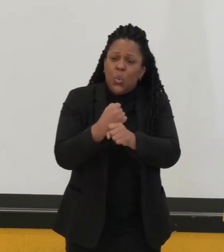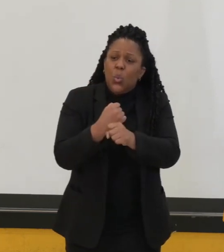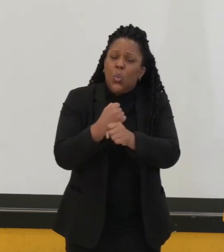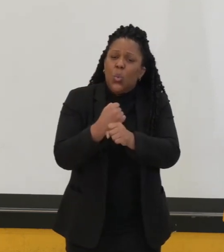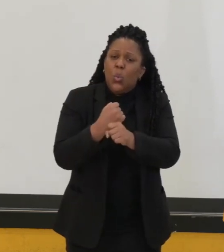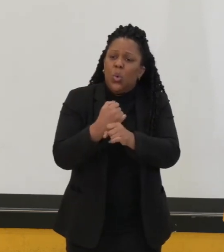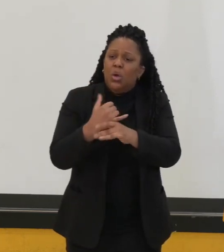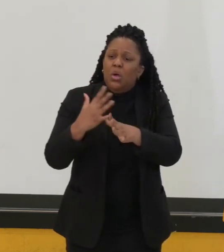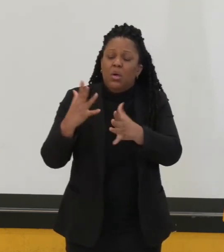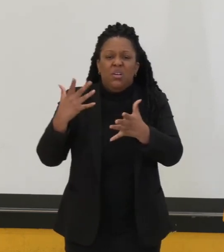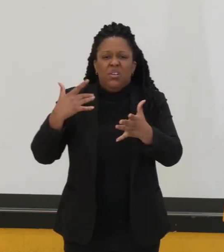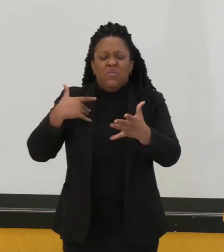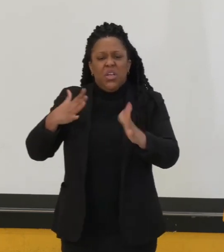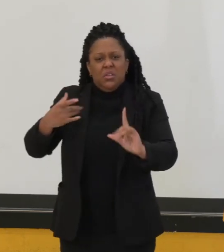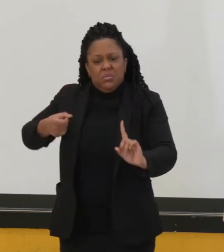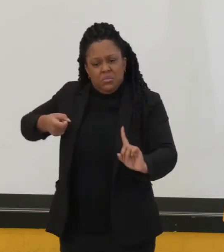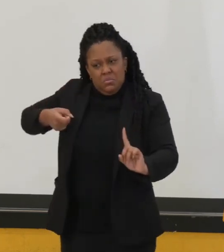for the